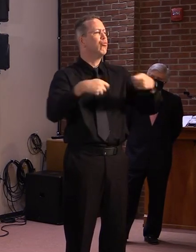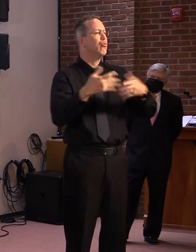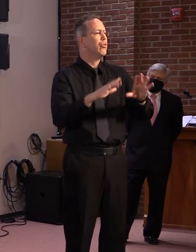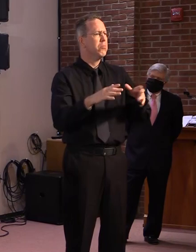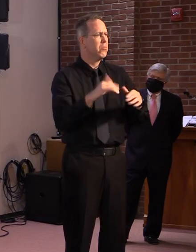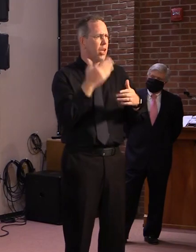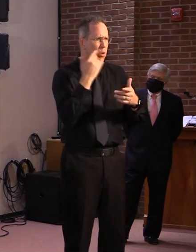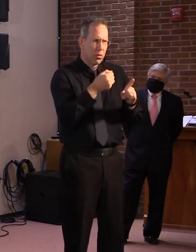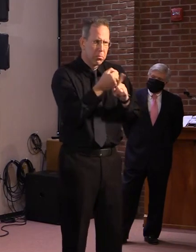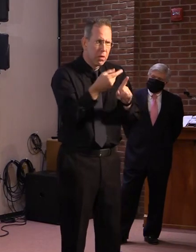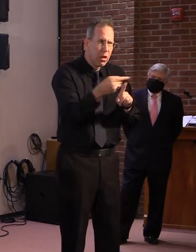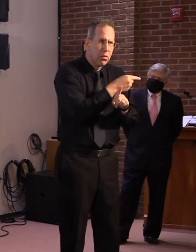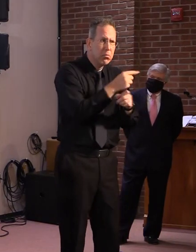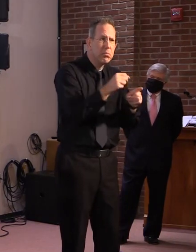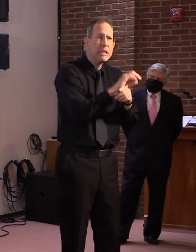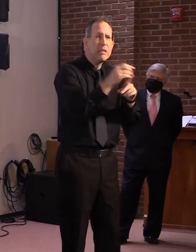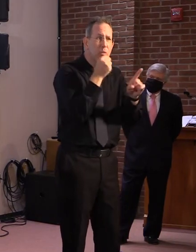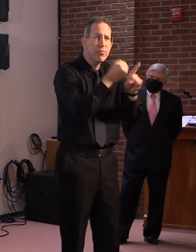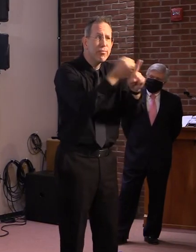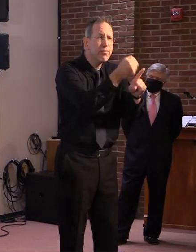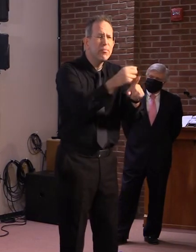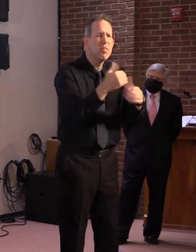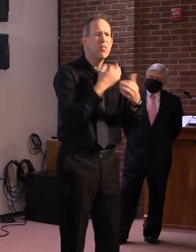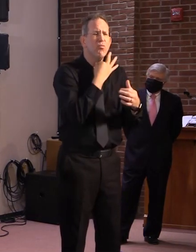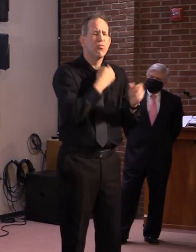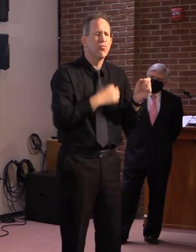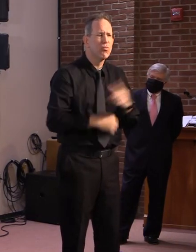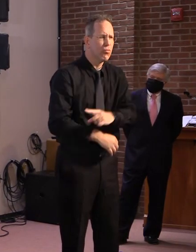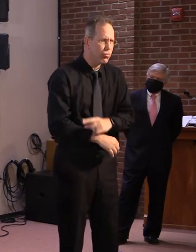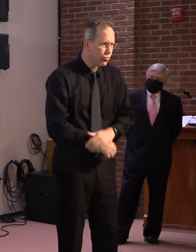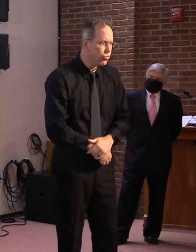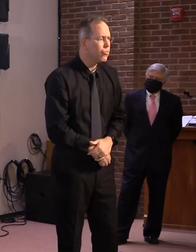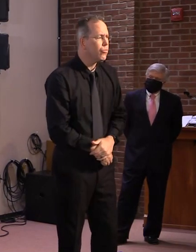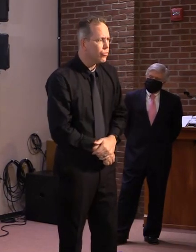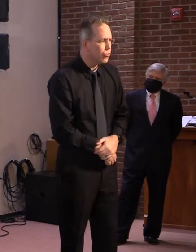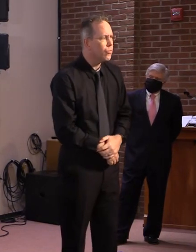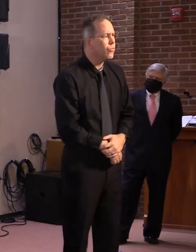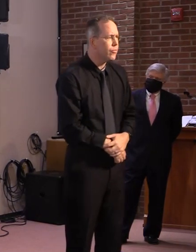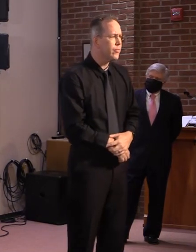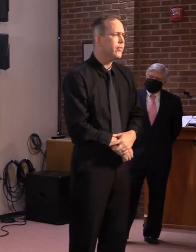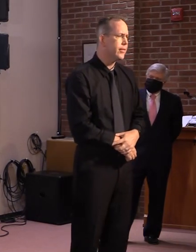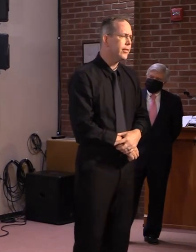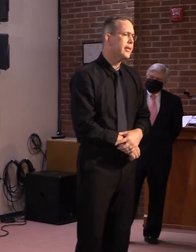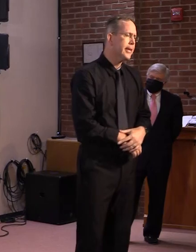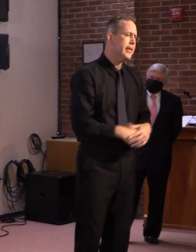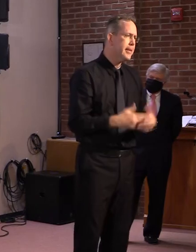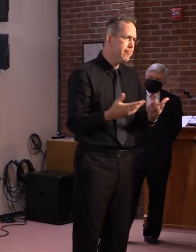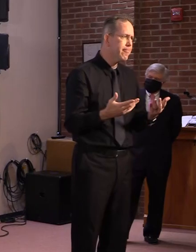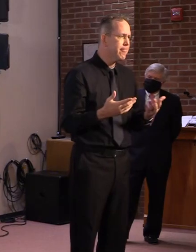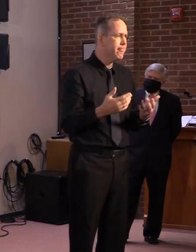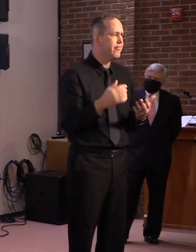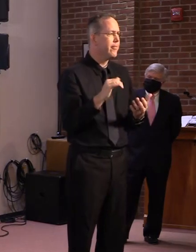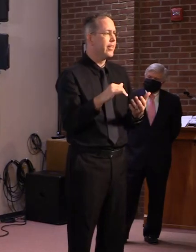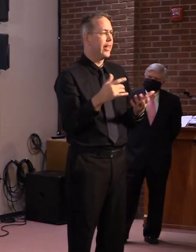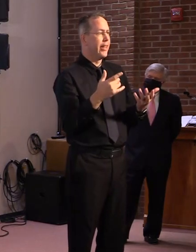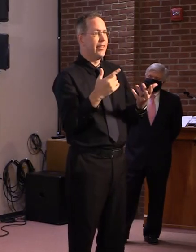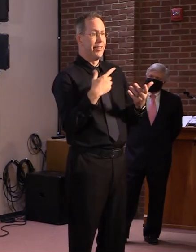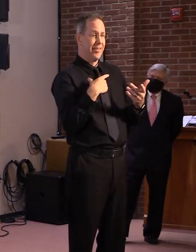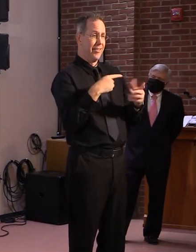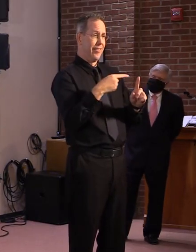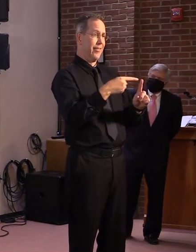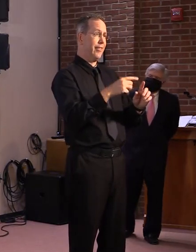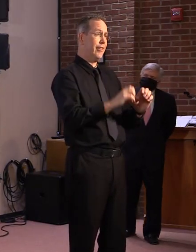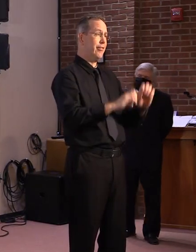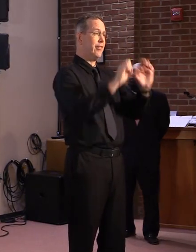mechanism where we get to put all kinds of restrictions in place, which we did As I said in my opening remarks,